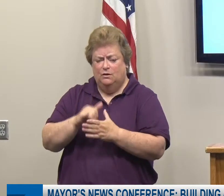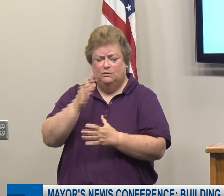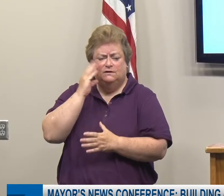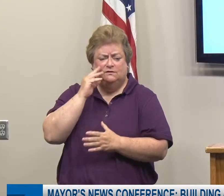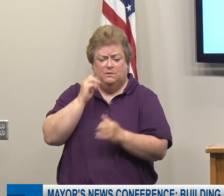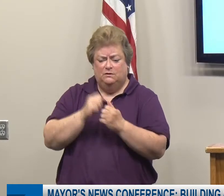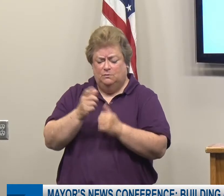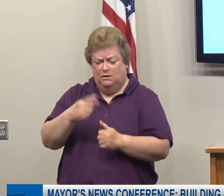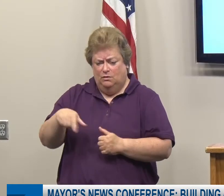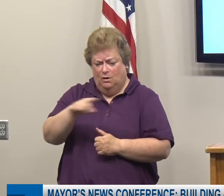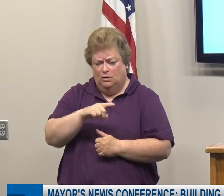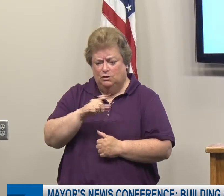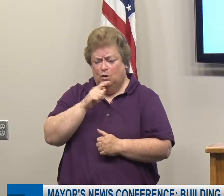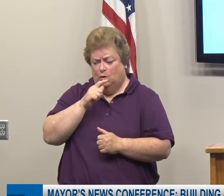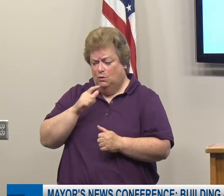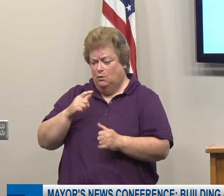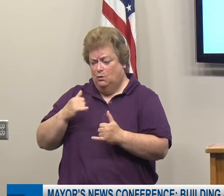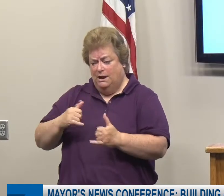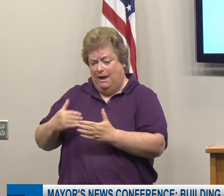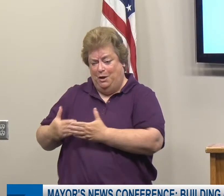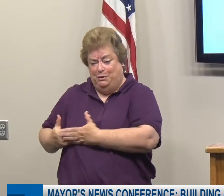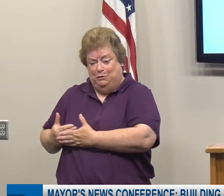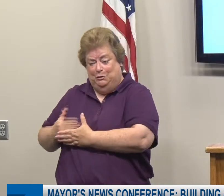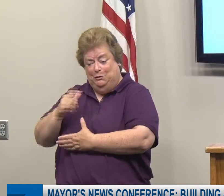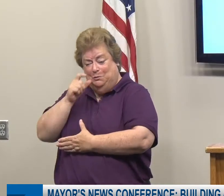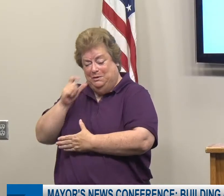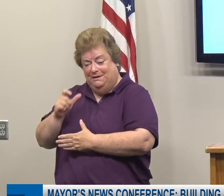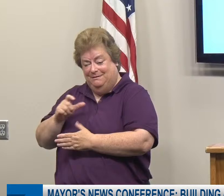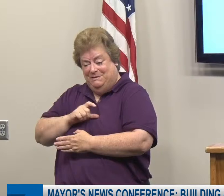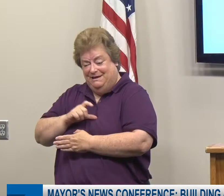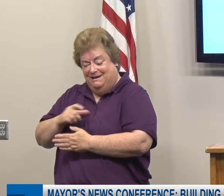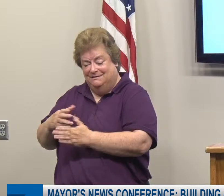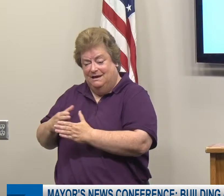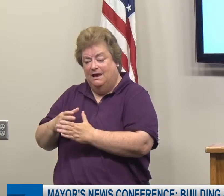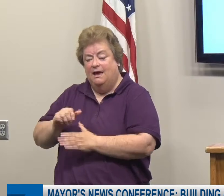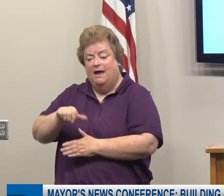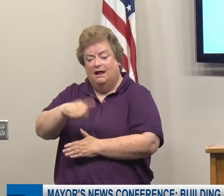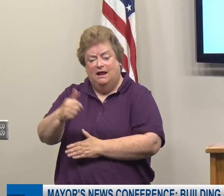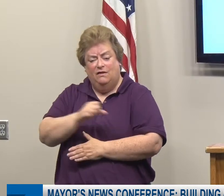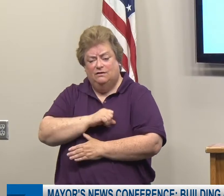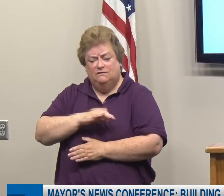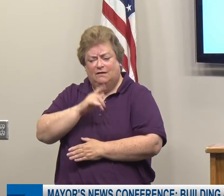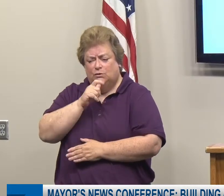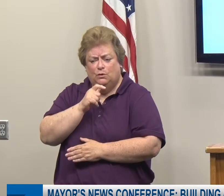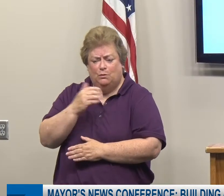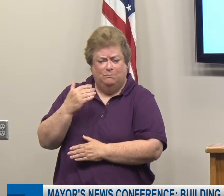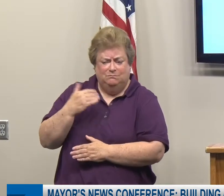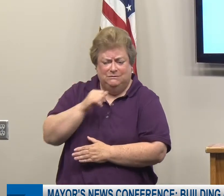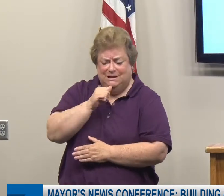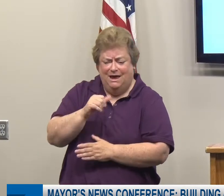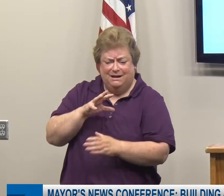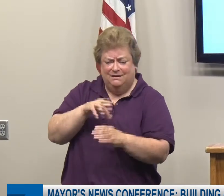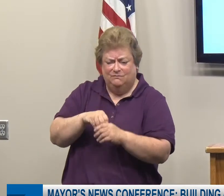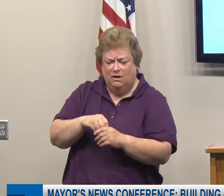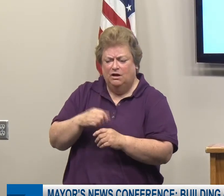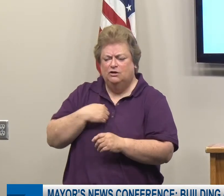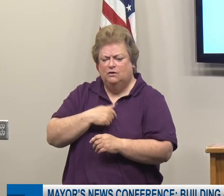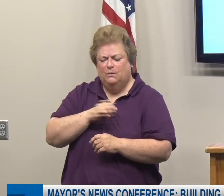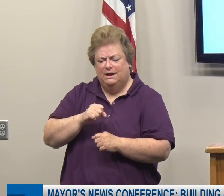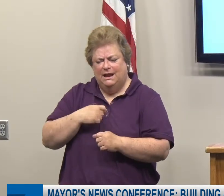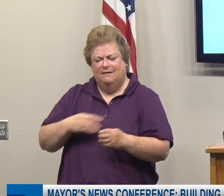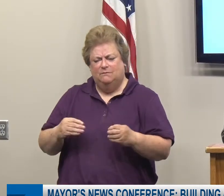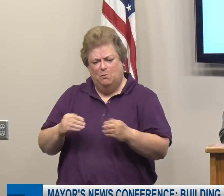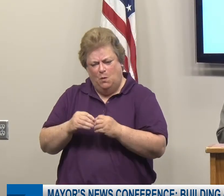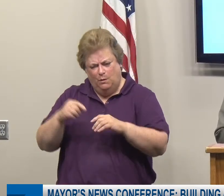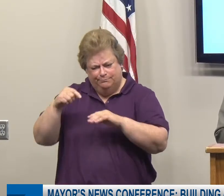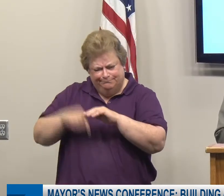with those that come after us and to all of our staff who were not involved so we can have an in-depth understanding.